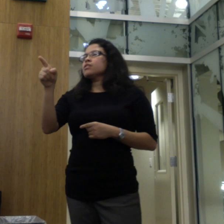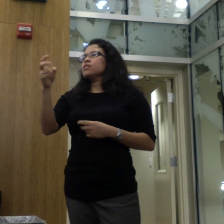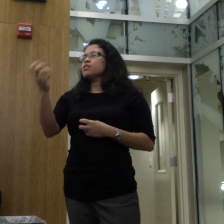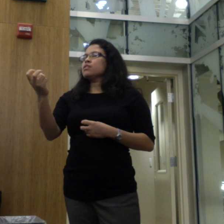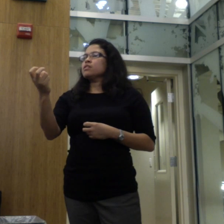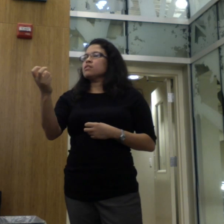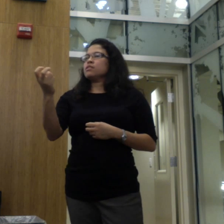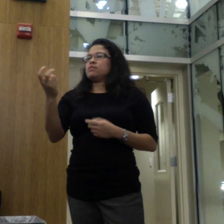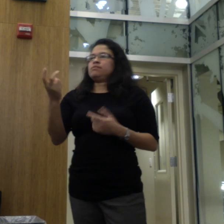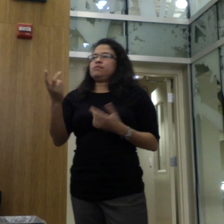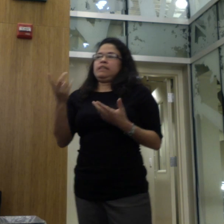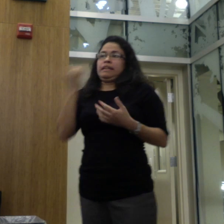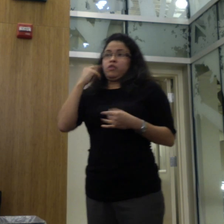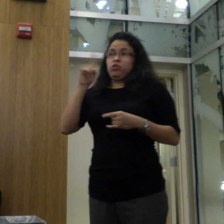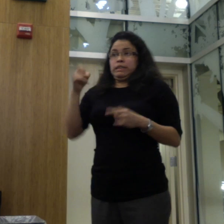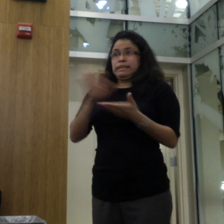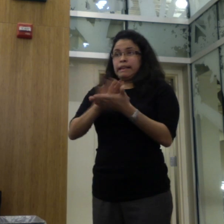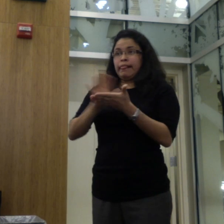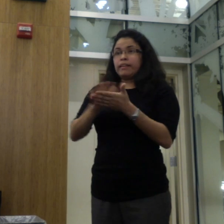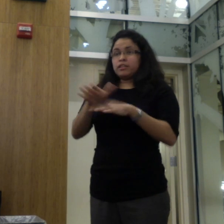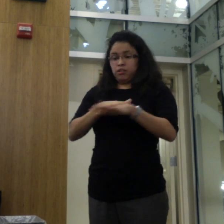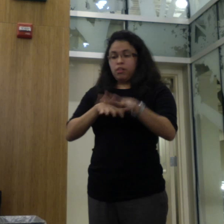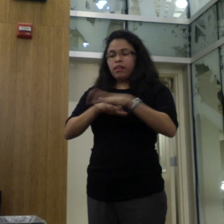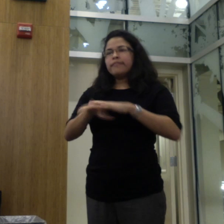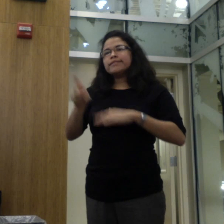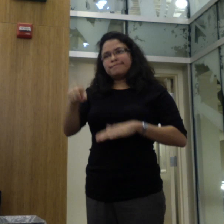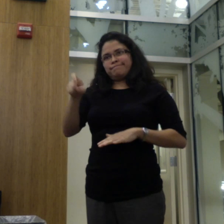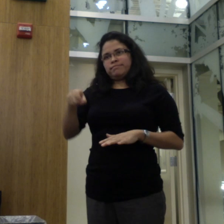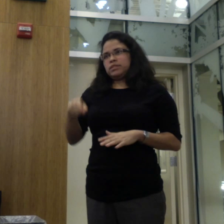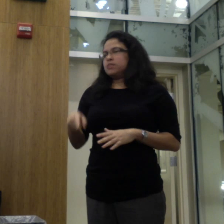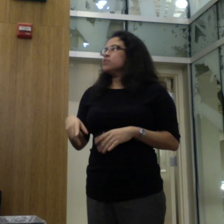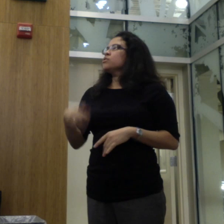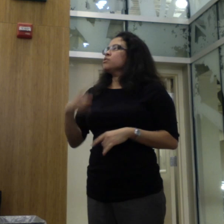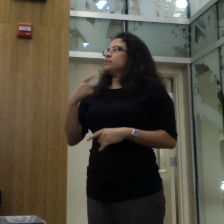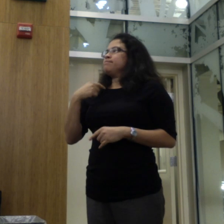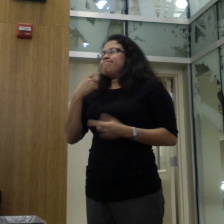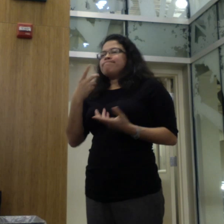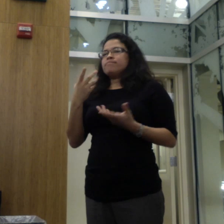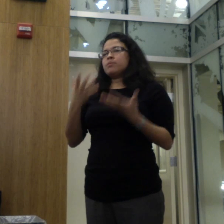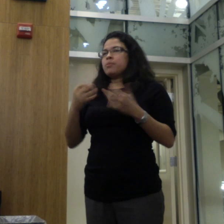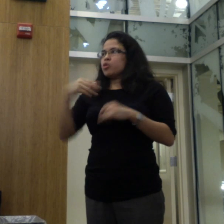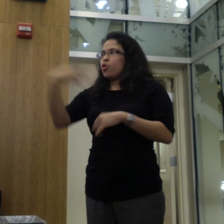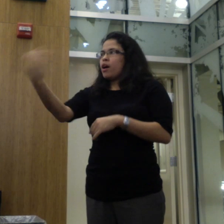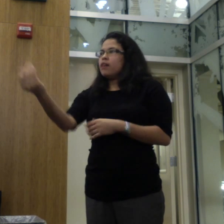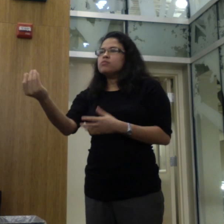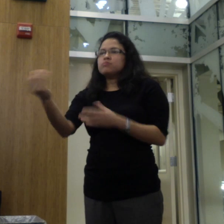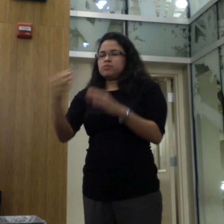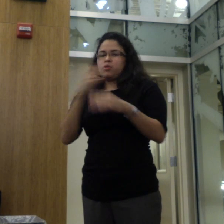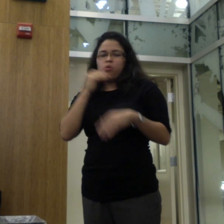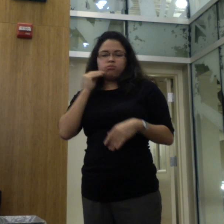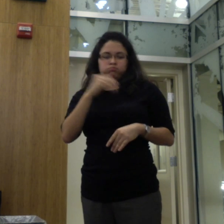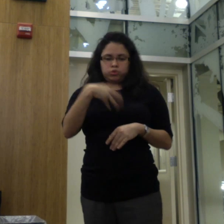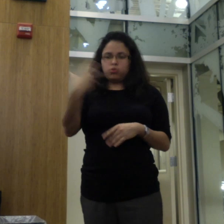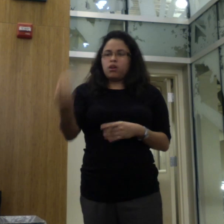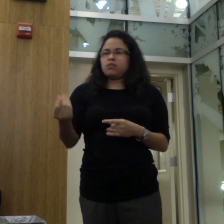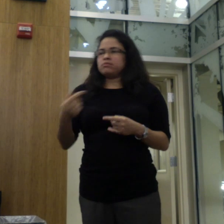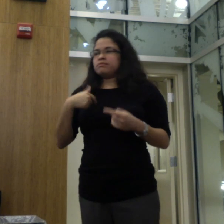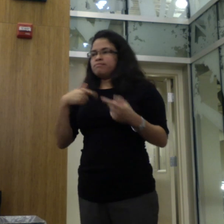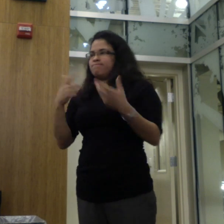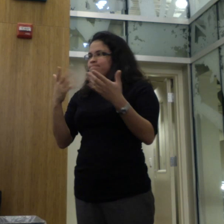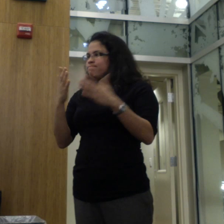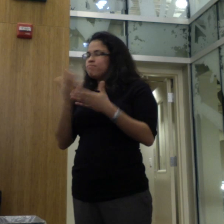Yeah, for handling the mask. So let's say you go out, things are starting to calm down a little bit. You've